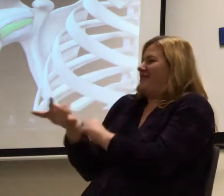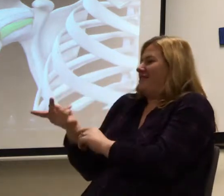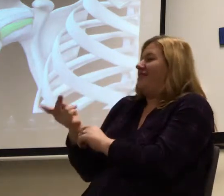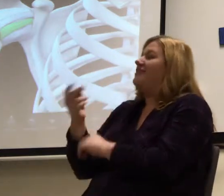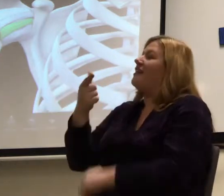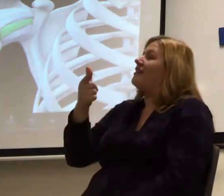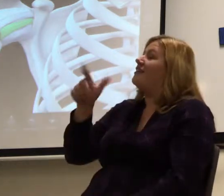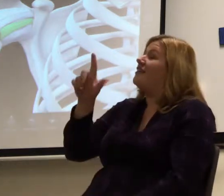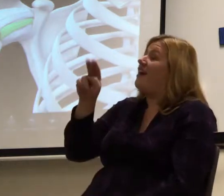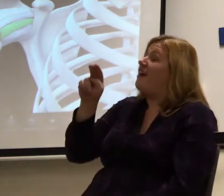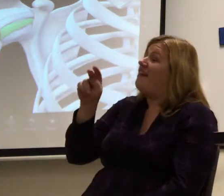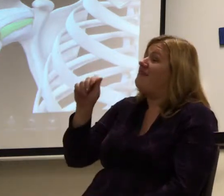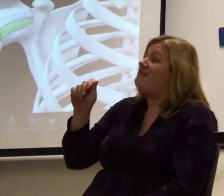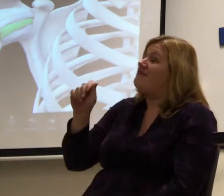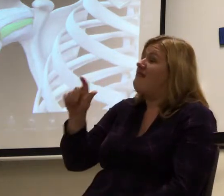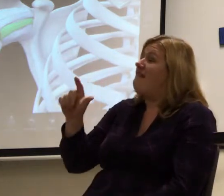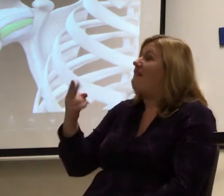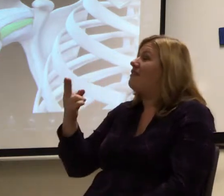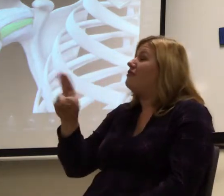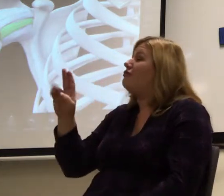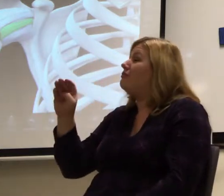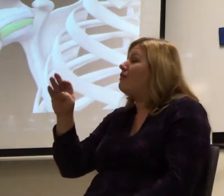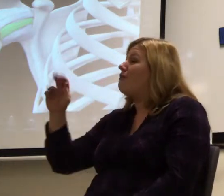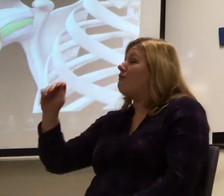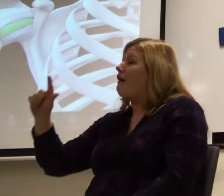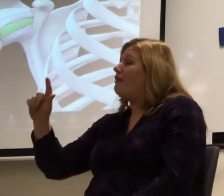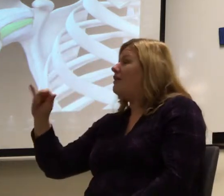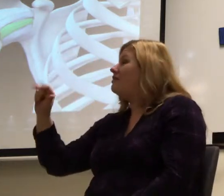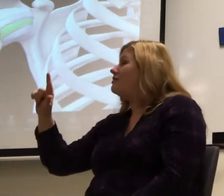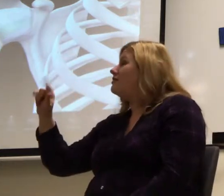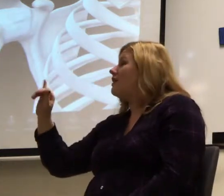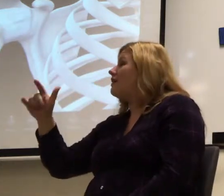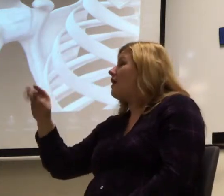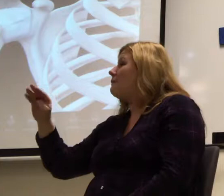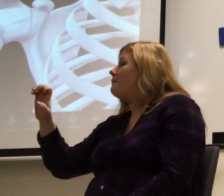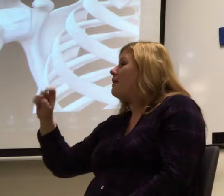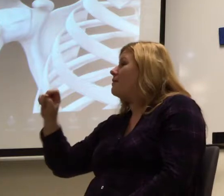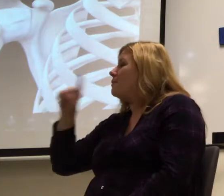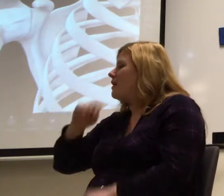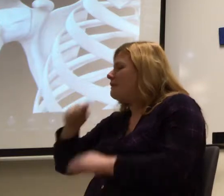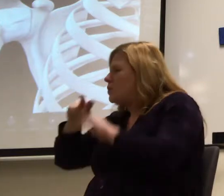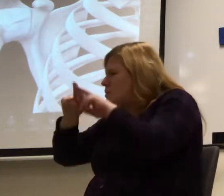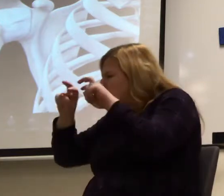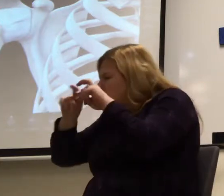glenohumeral ligament. If you go deep enough, there's a very significant labrum.